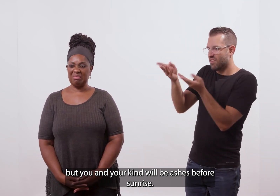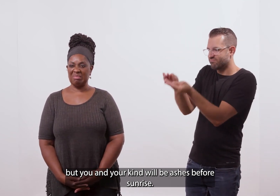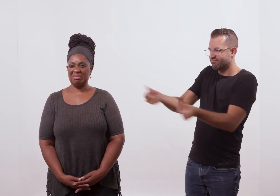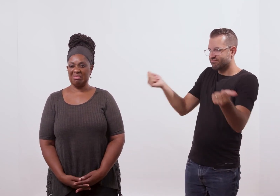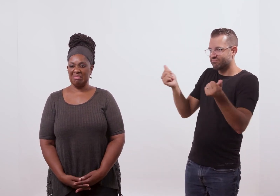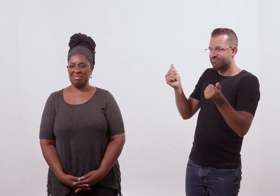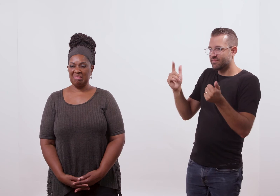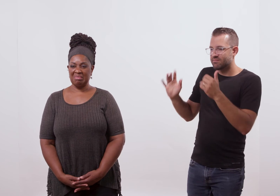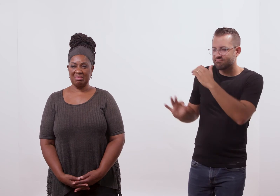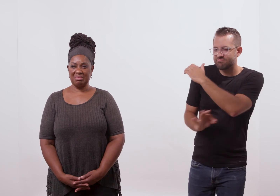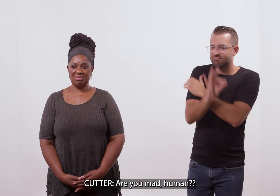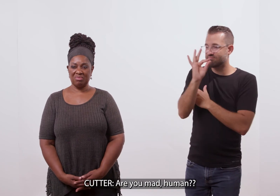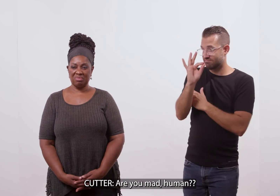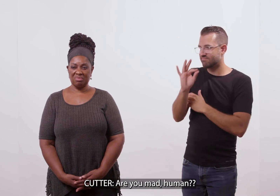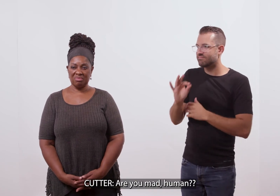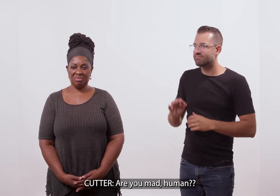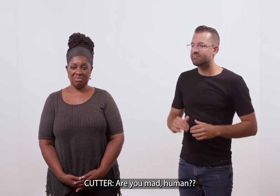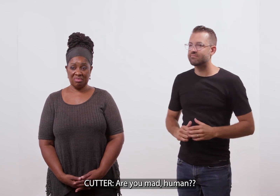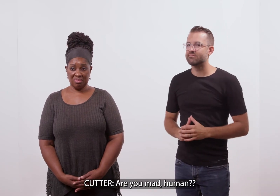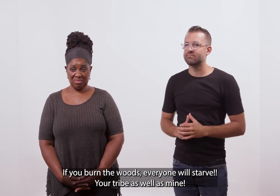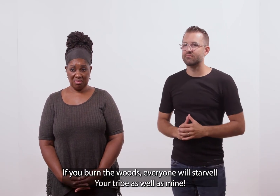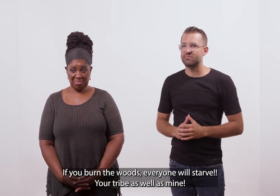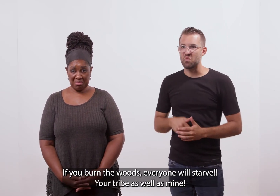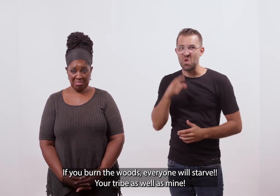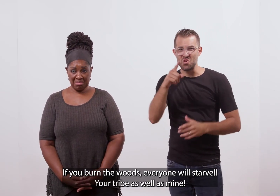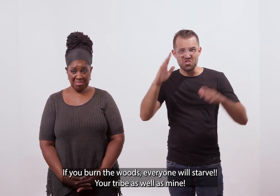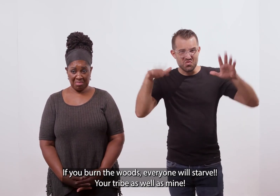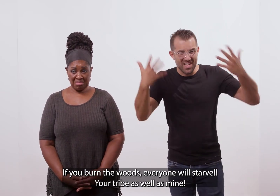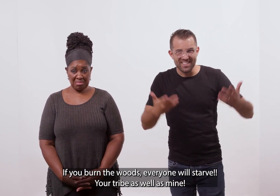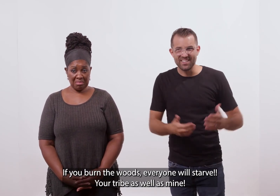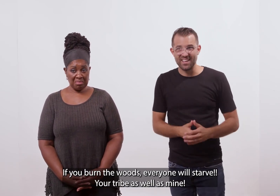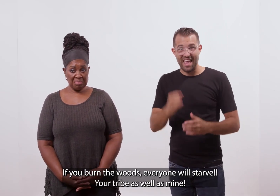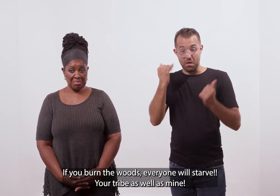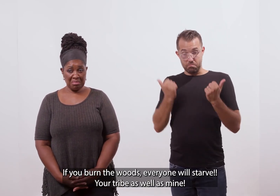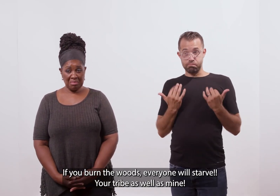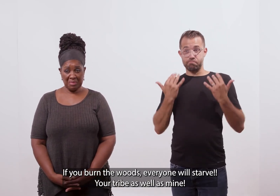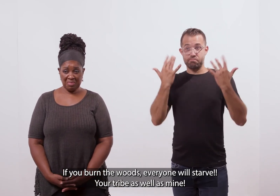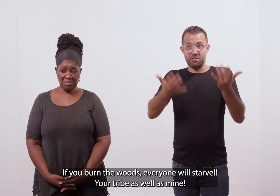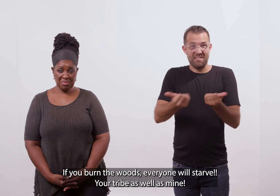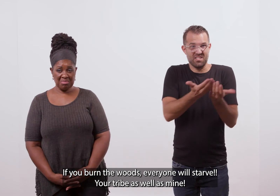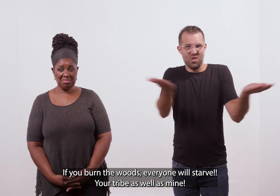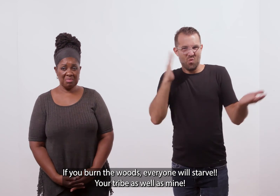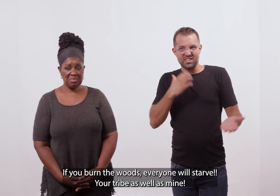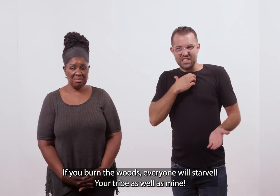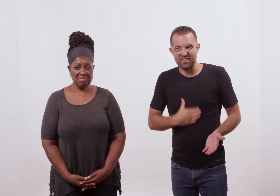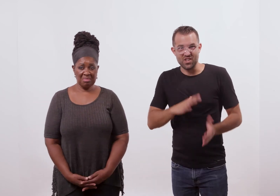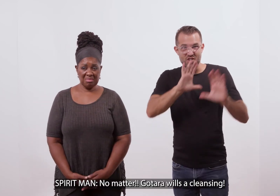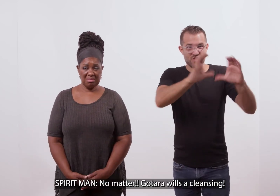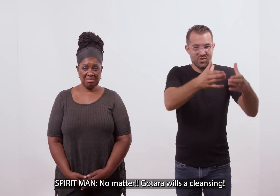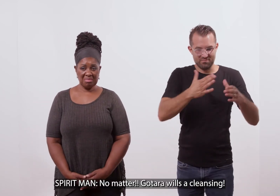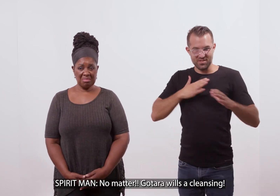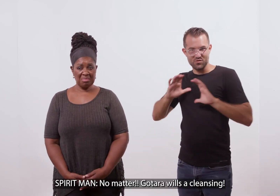sunrise. Are you mad, human? If you burn the woods, everyone will starve. Your tribe as well as mine.